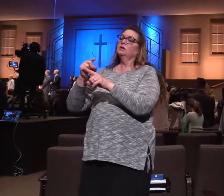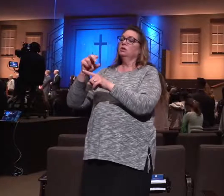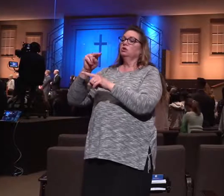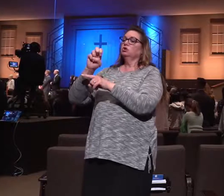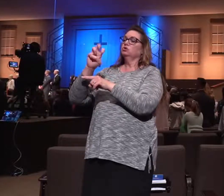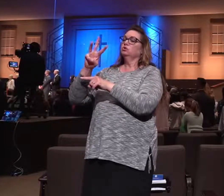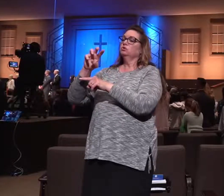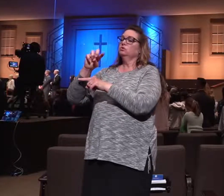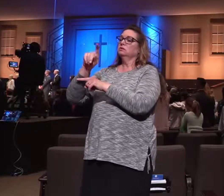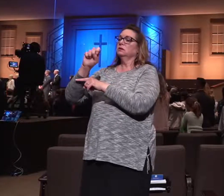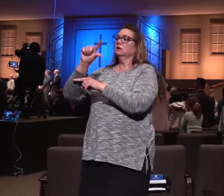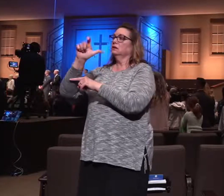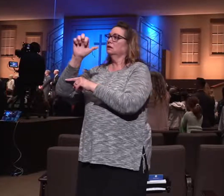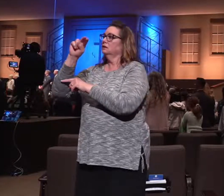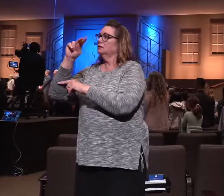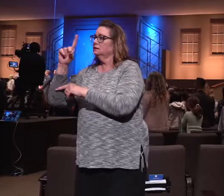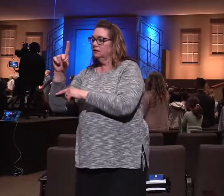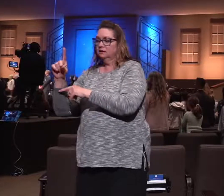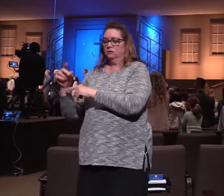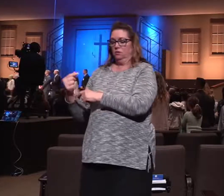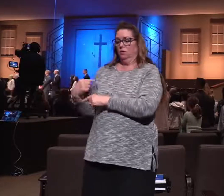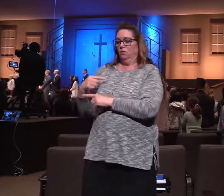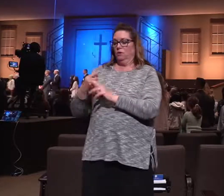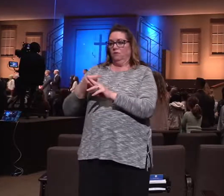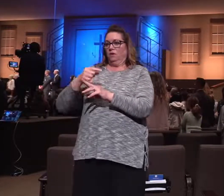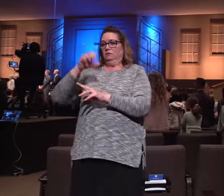Richard and Michelle Kovan, South Korea.